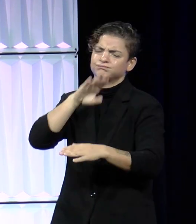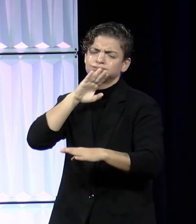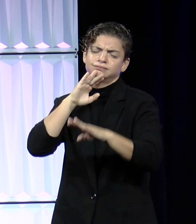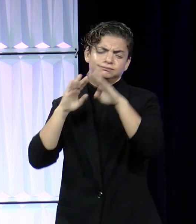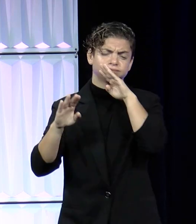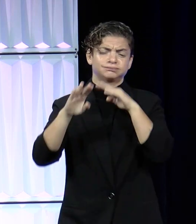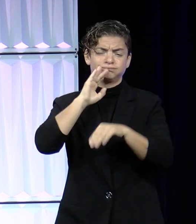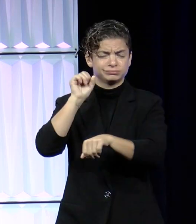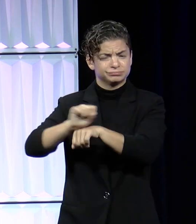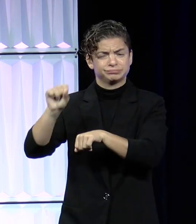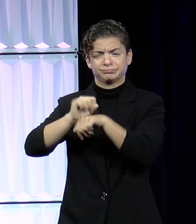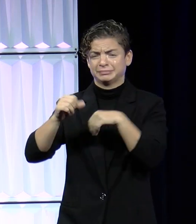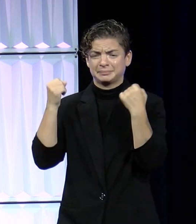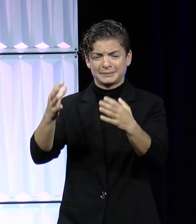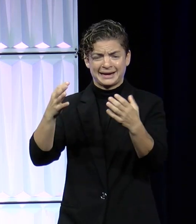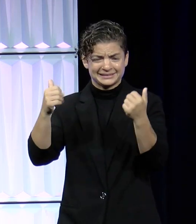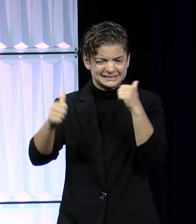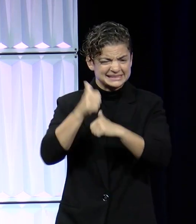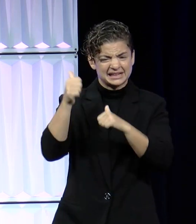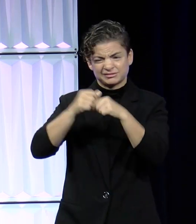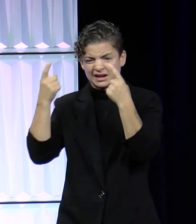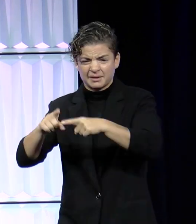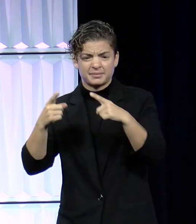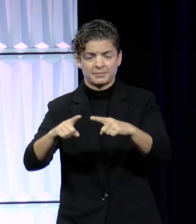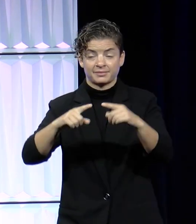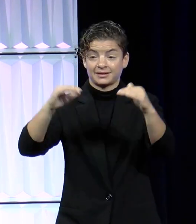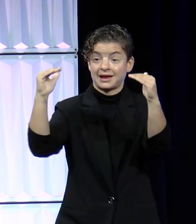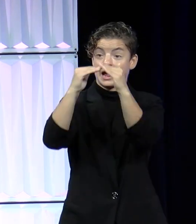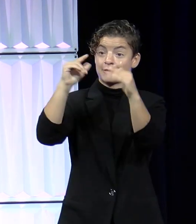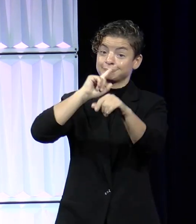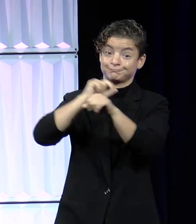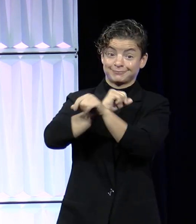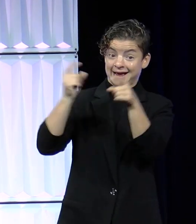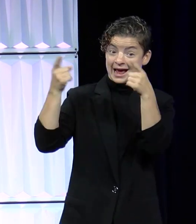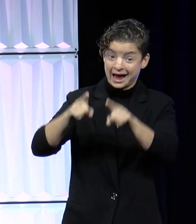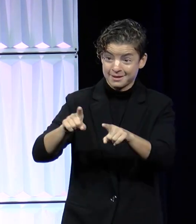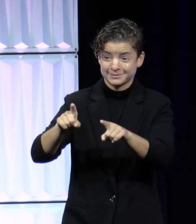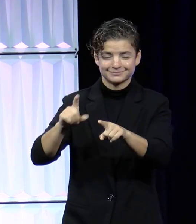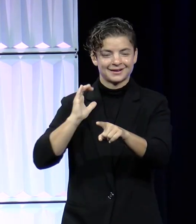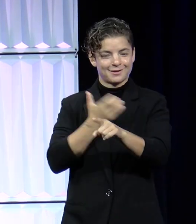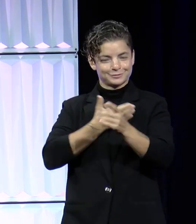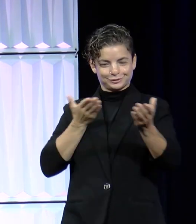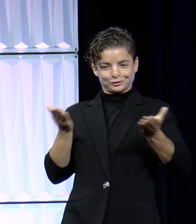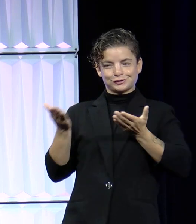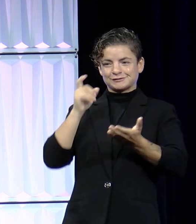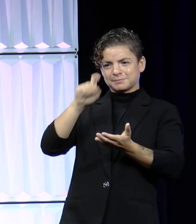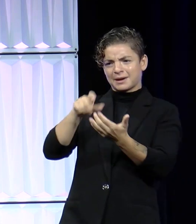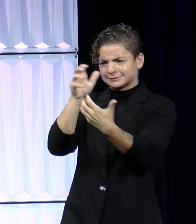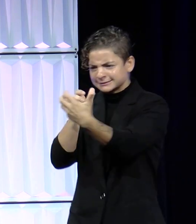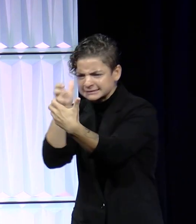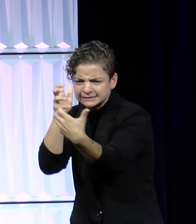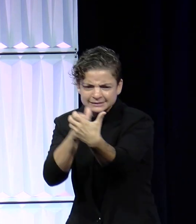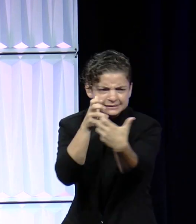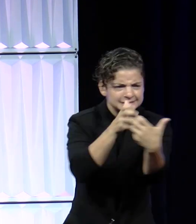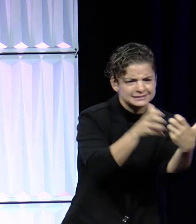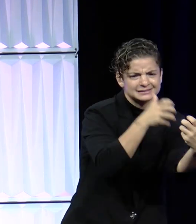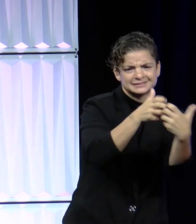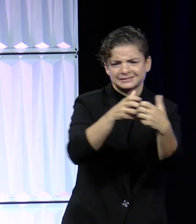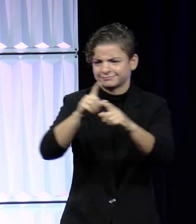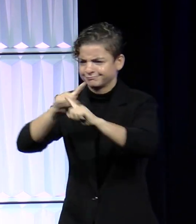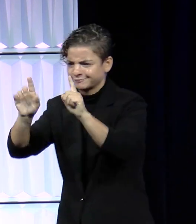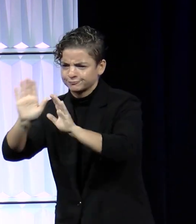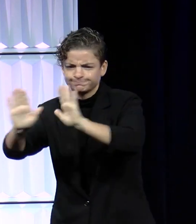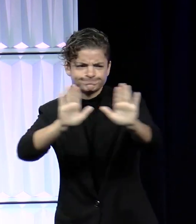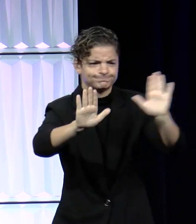real, we have to ensure that our services are tailored to the unique experiences of each